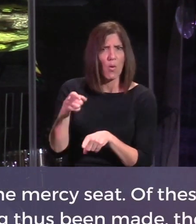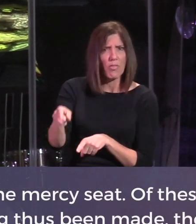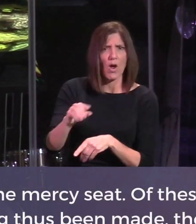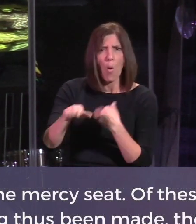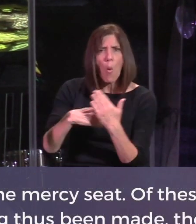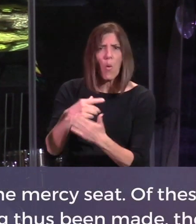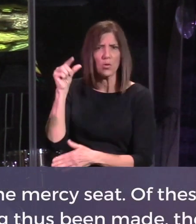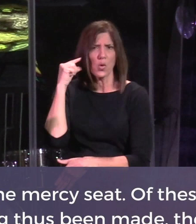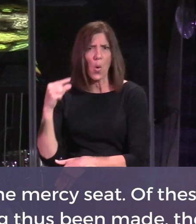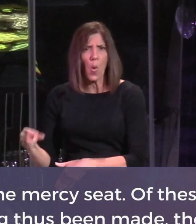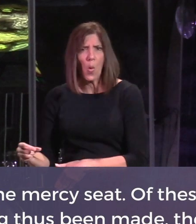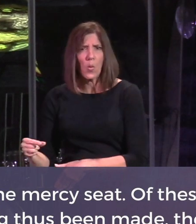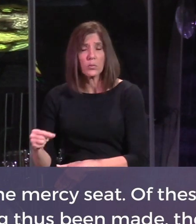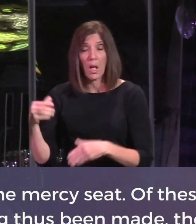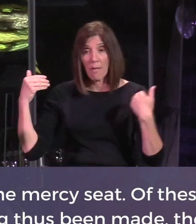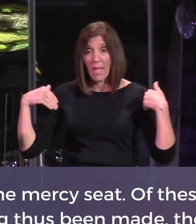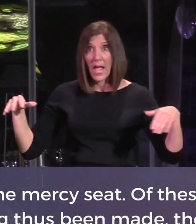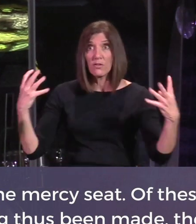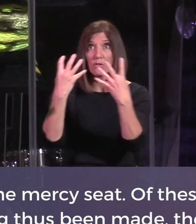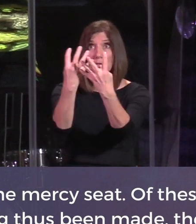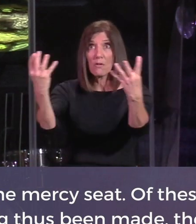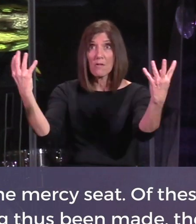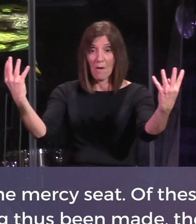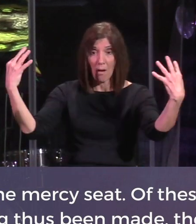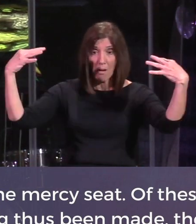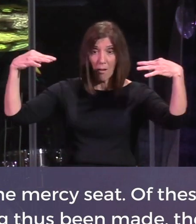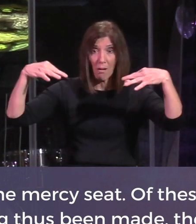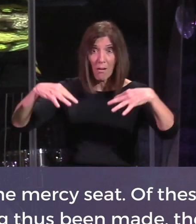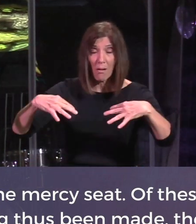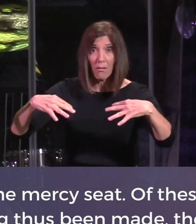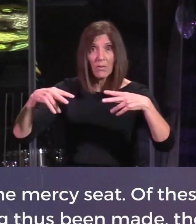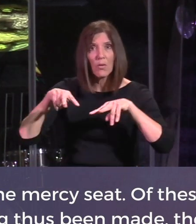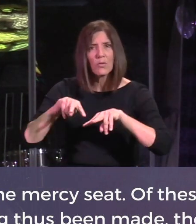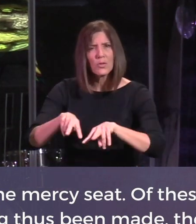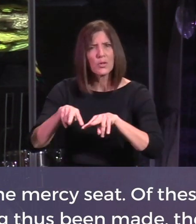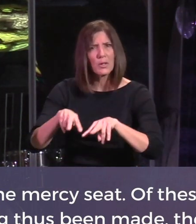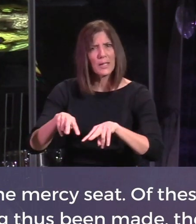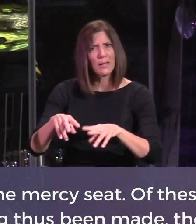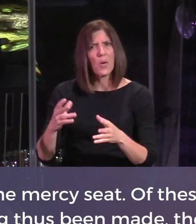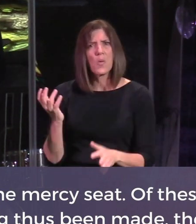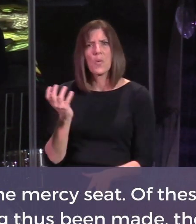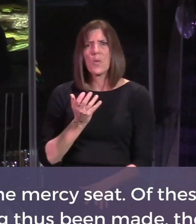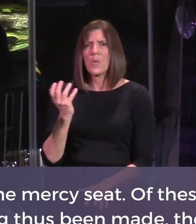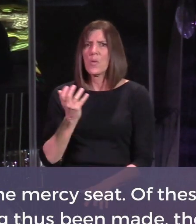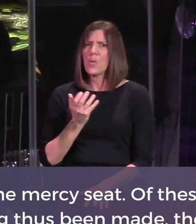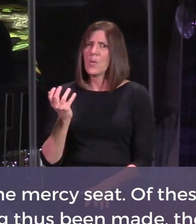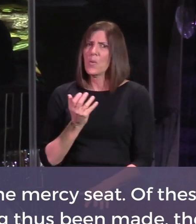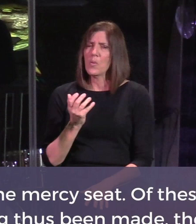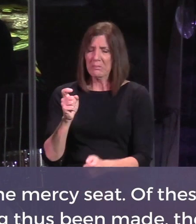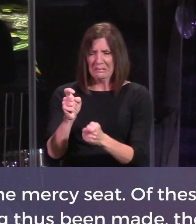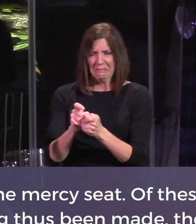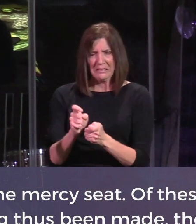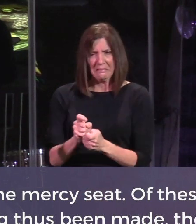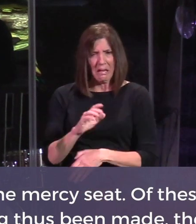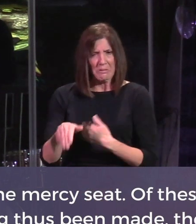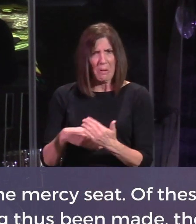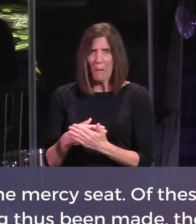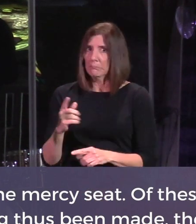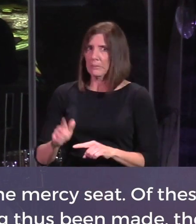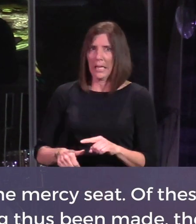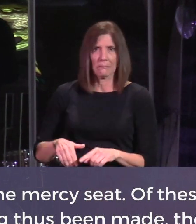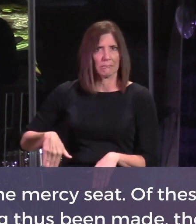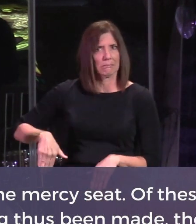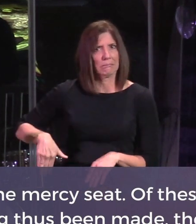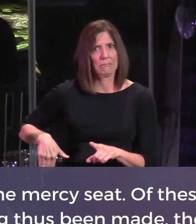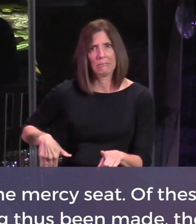Above it were the cherubim of glory, overshadowing the mercy seat. Of these things we cannot now speak in detail.